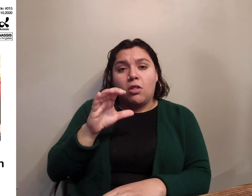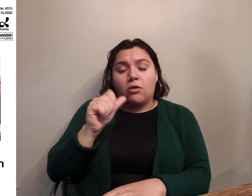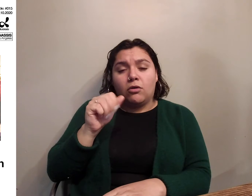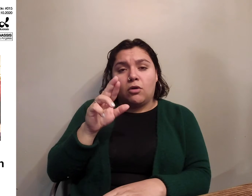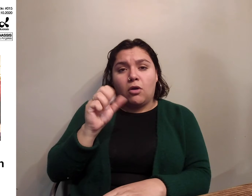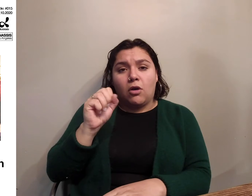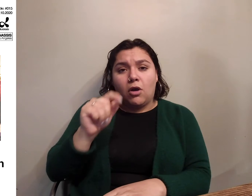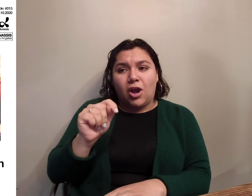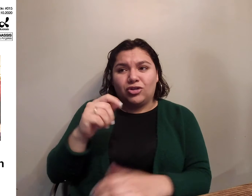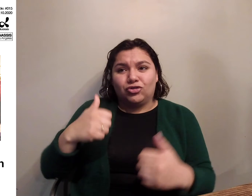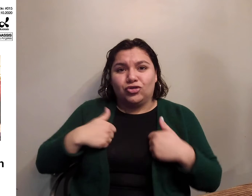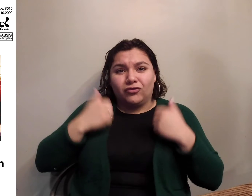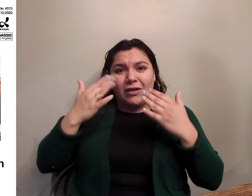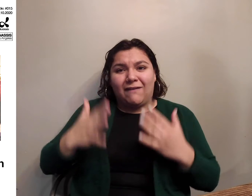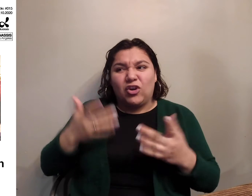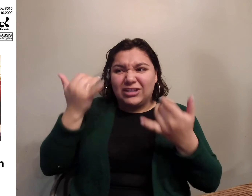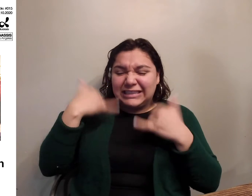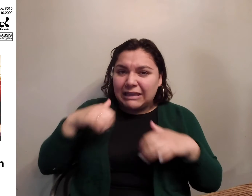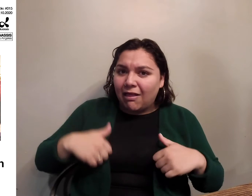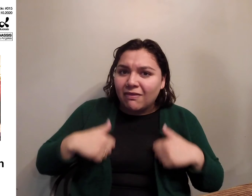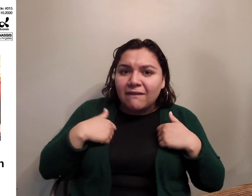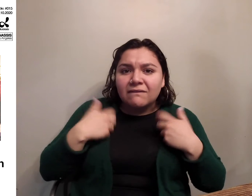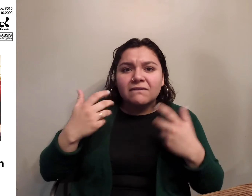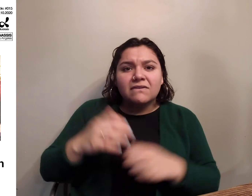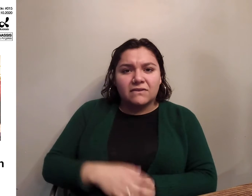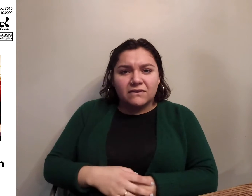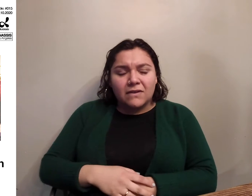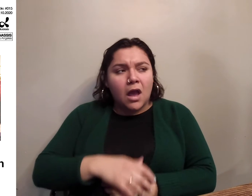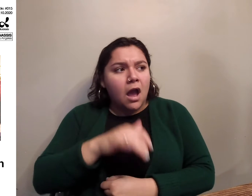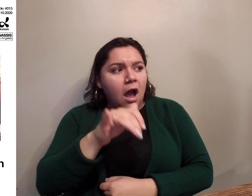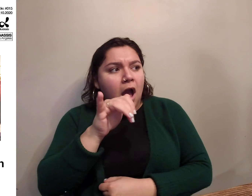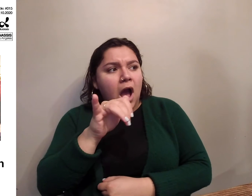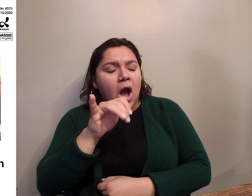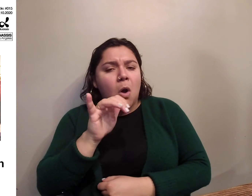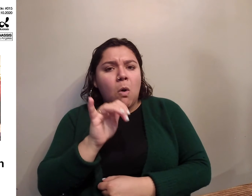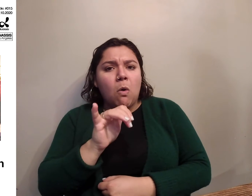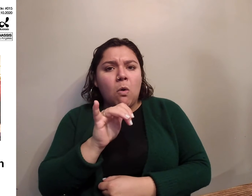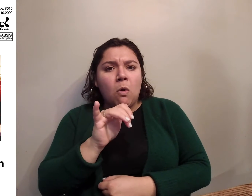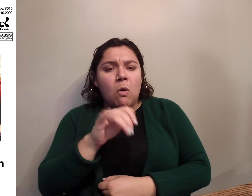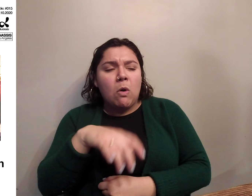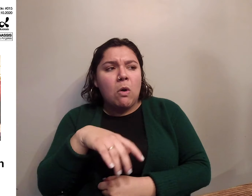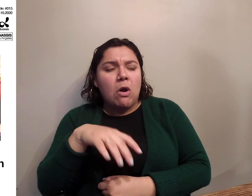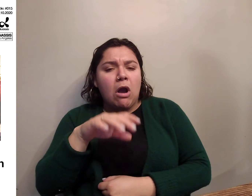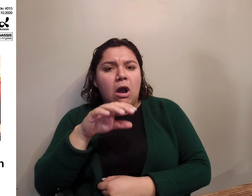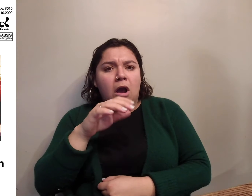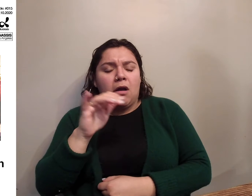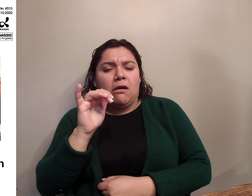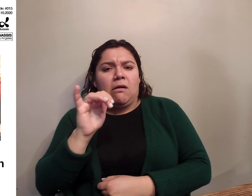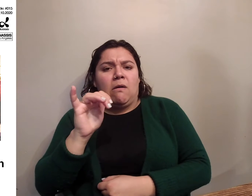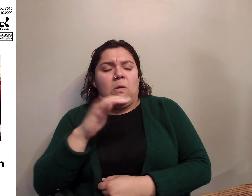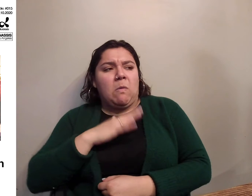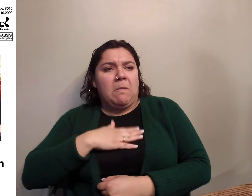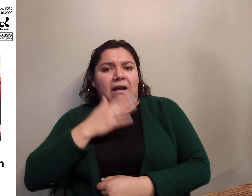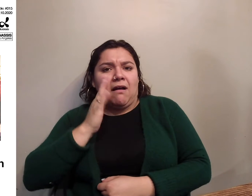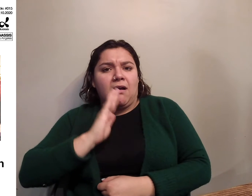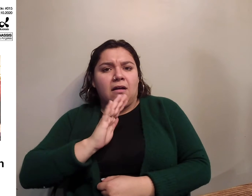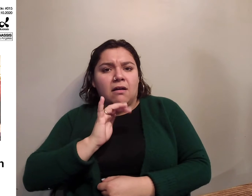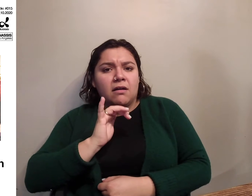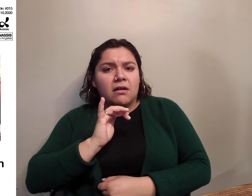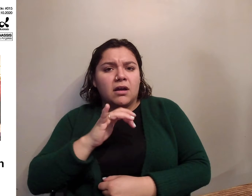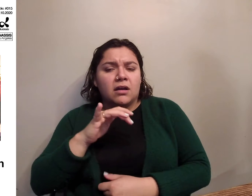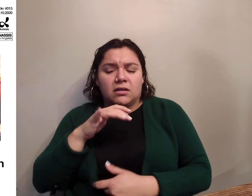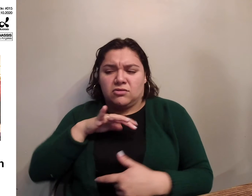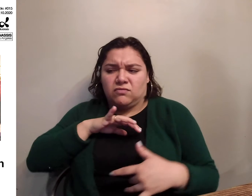Who is still alive. Oh my God. I know. Heartbreaking. It really is.